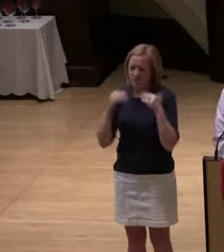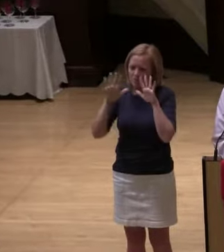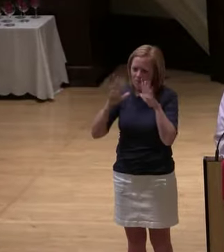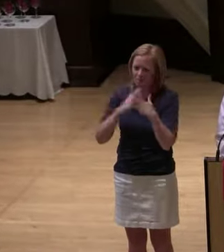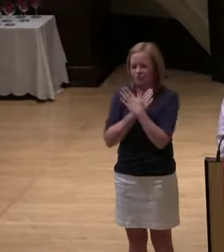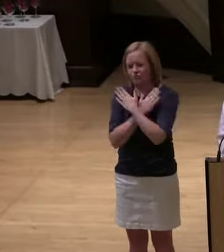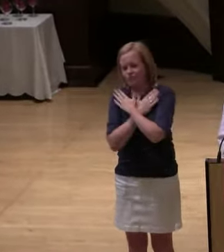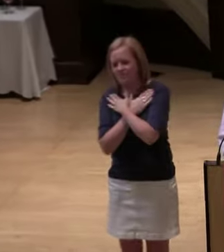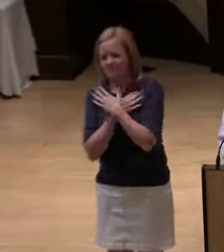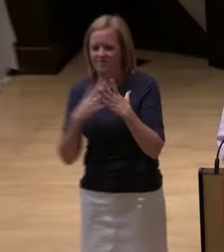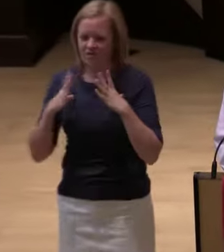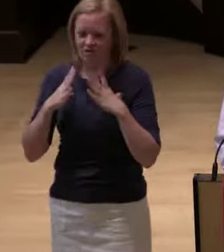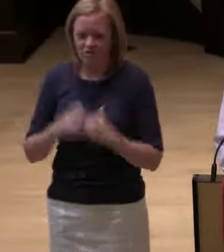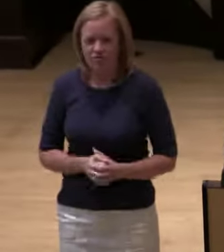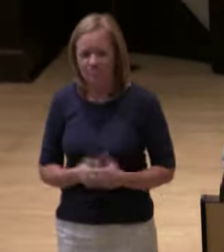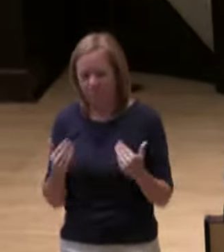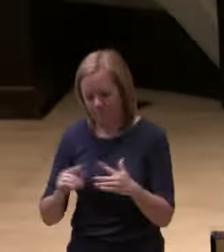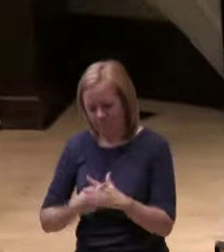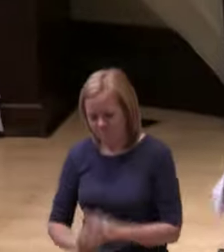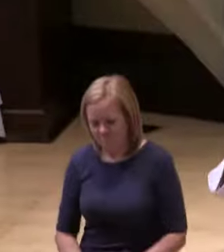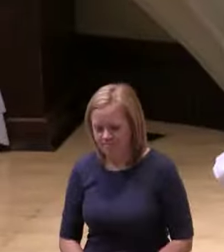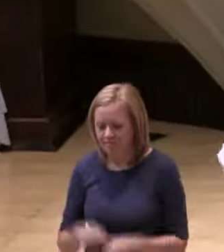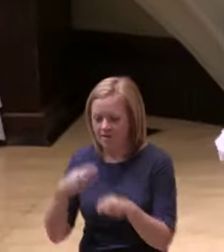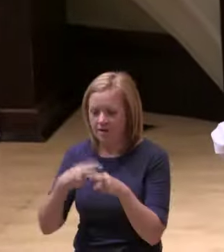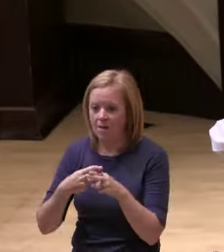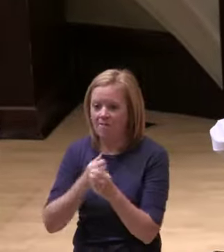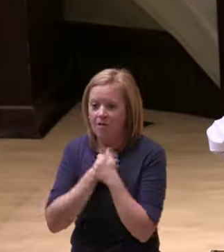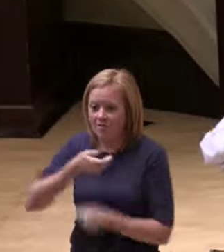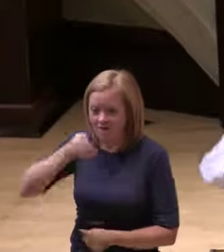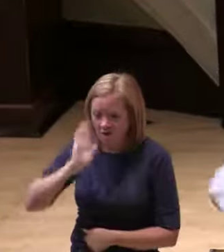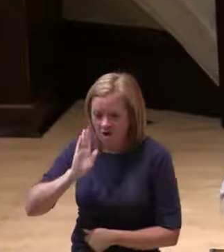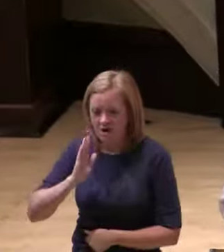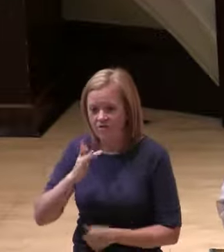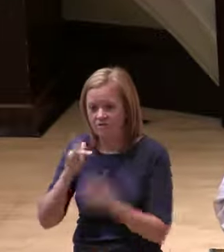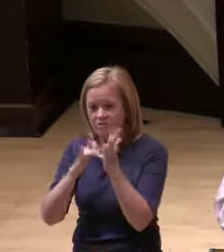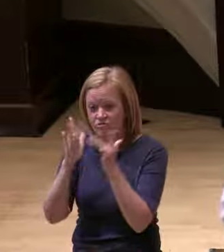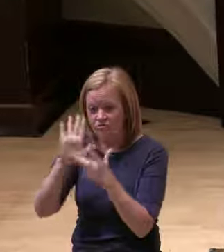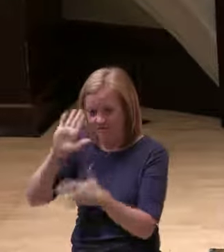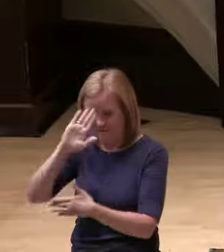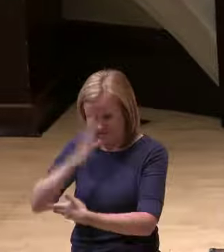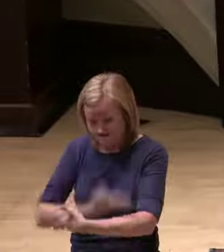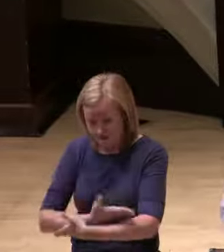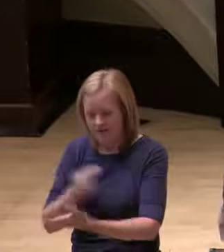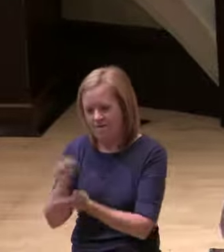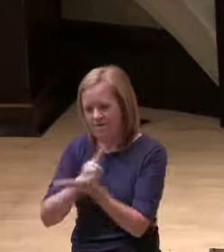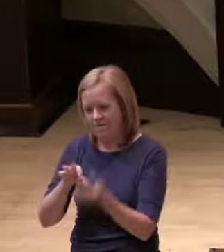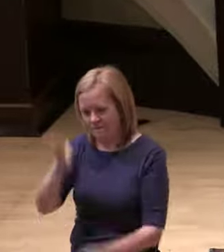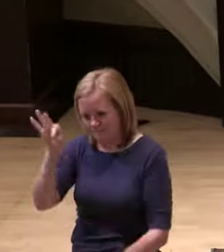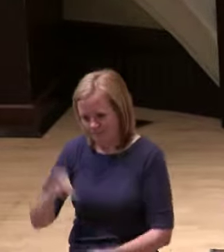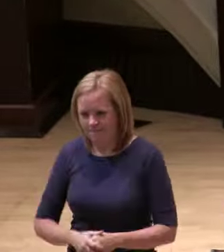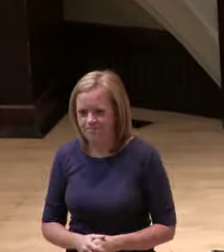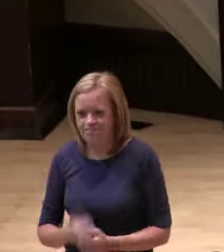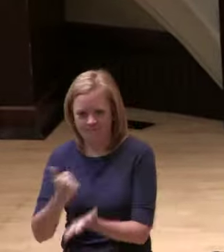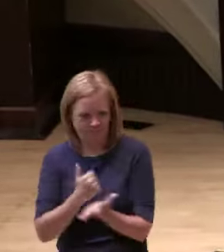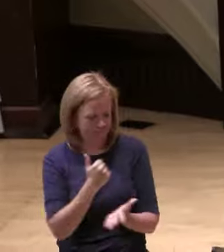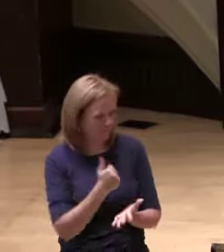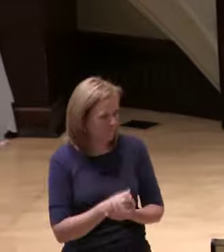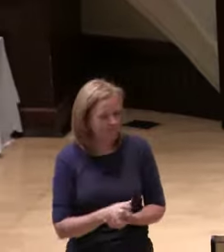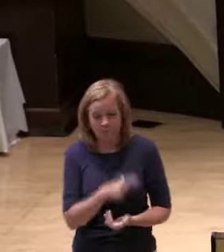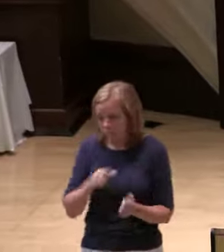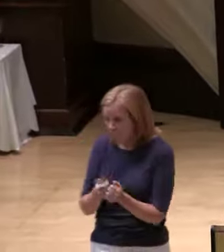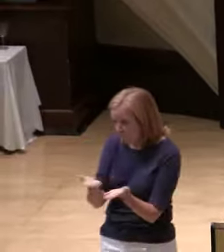vacation. Let us begin. In the name of our loving God, Jesus the Son, and the Holy Spirit.